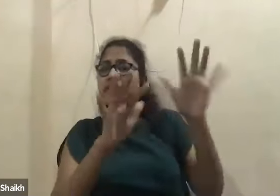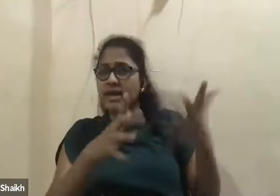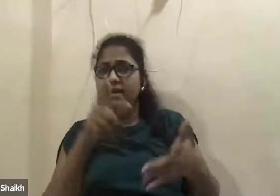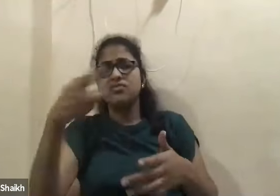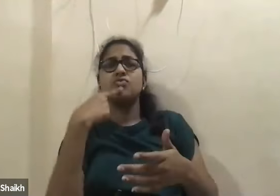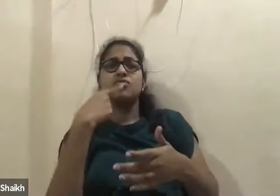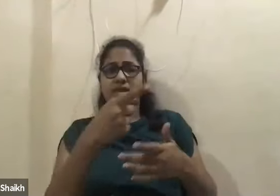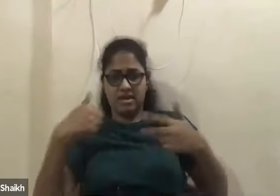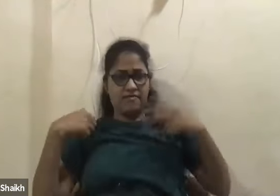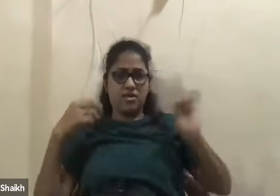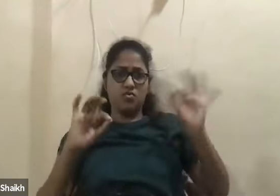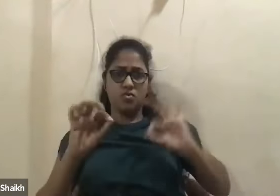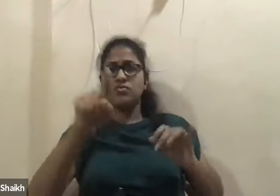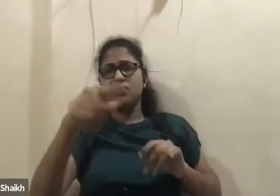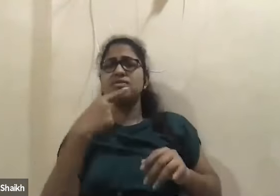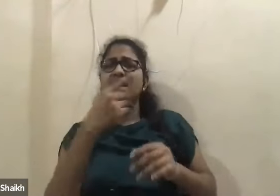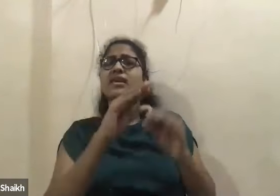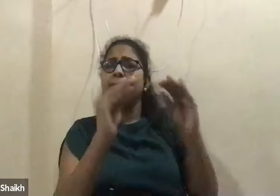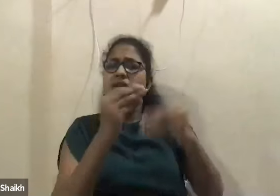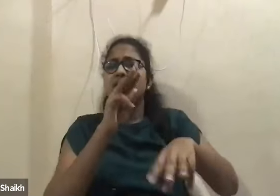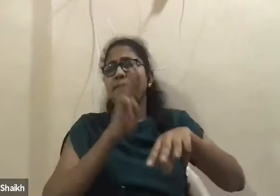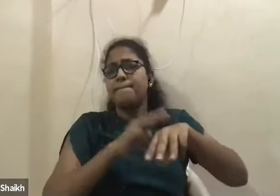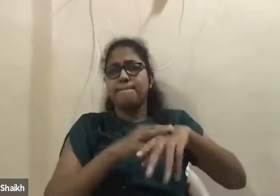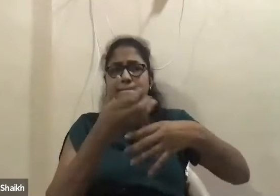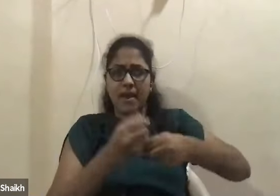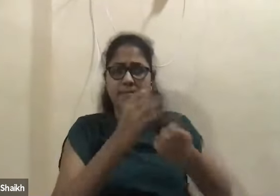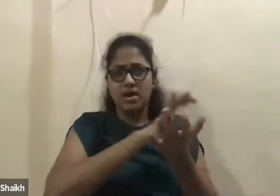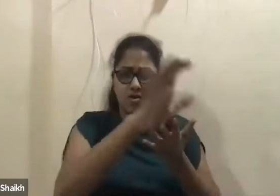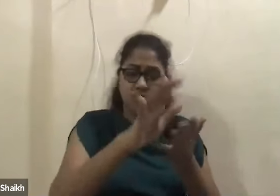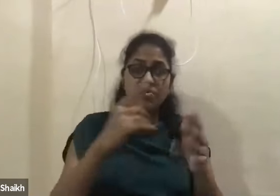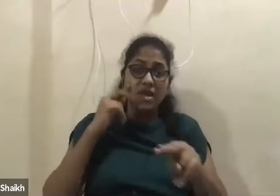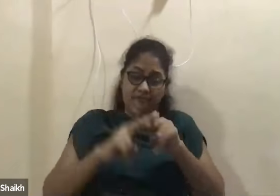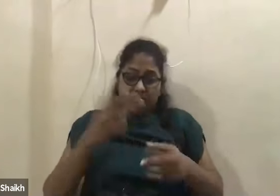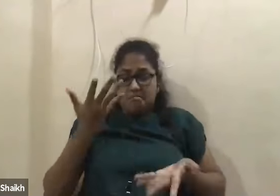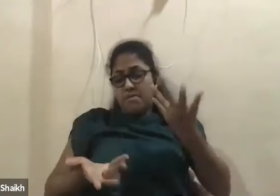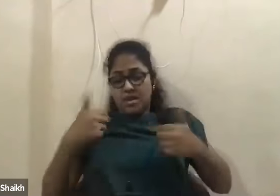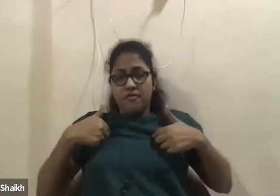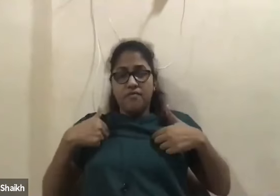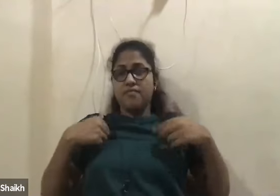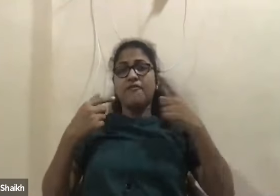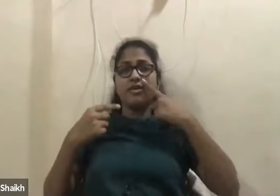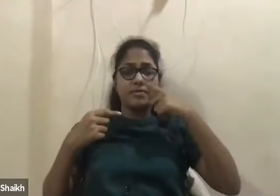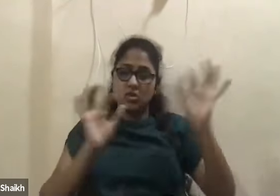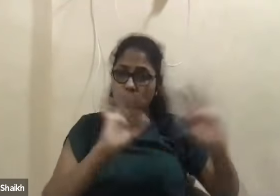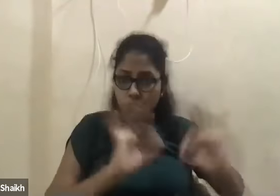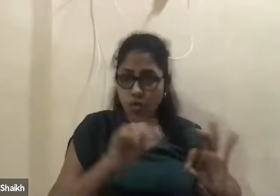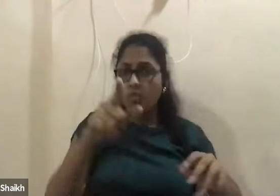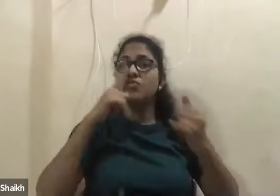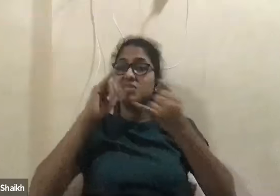So supposing this is all for the eventuality when we are not around. Right. So you can have